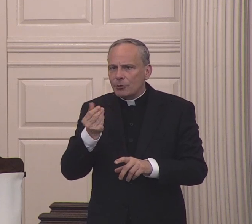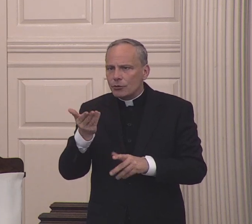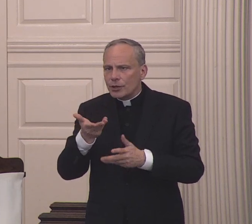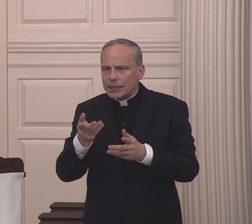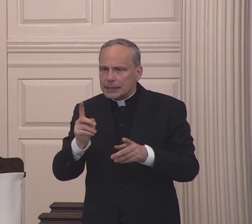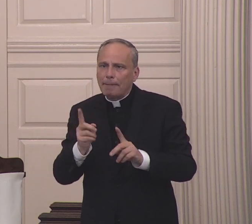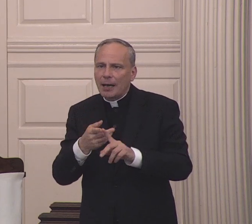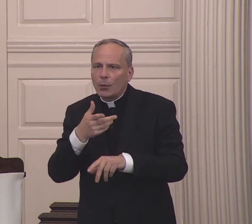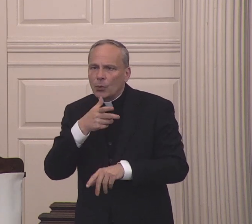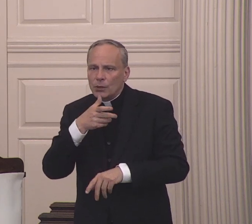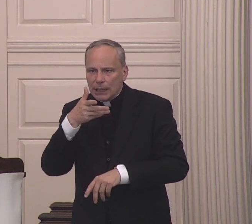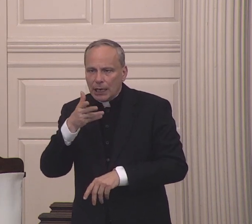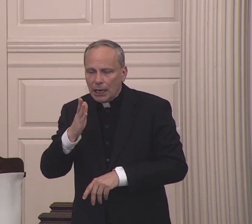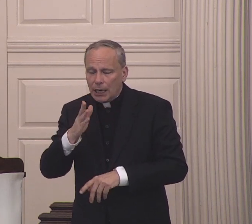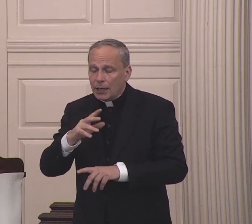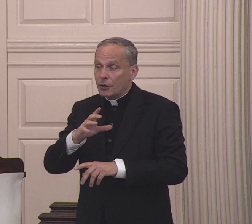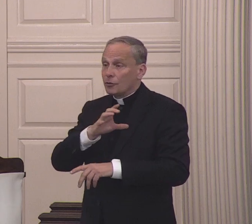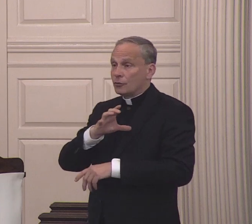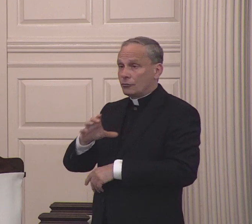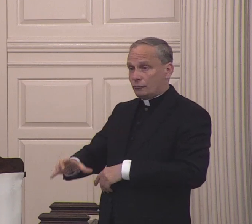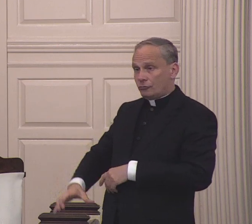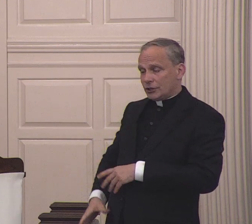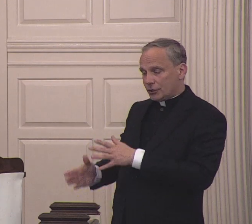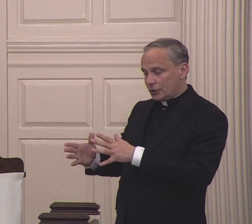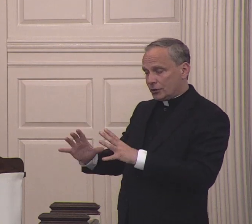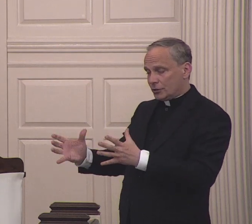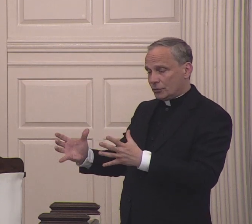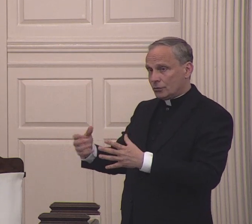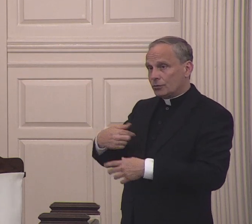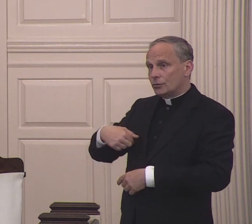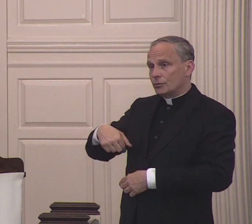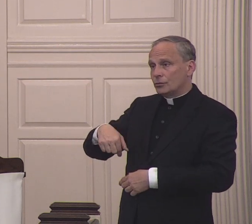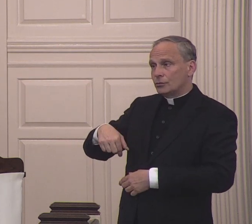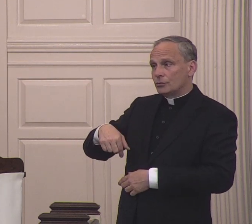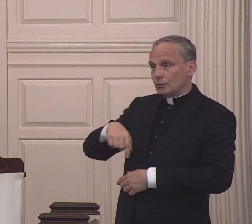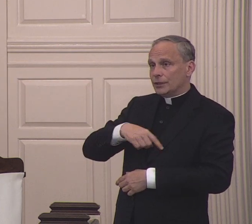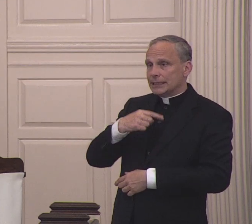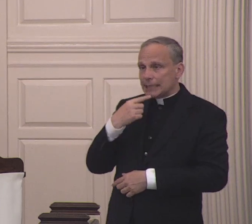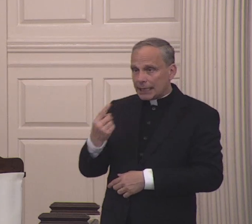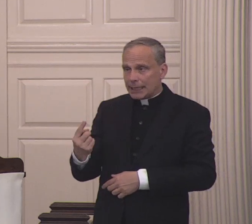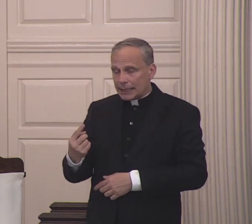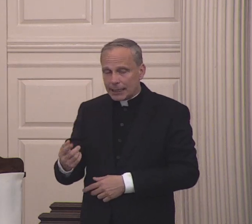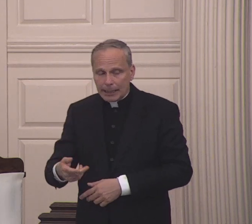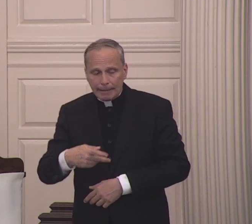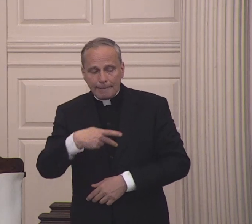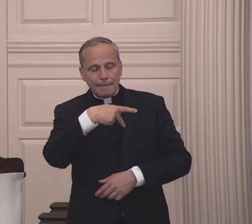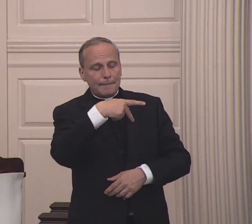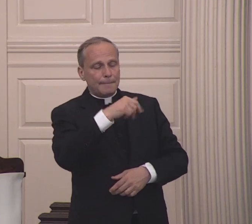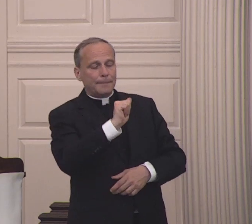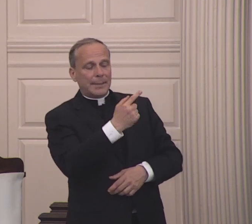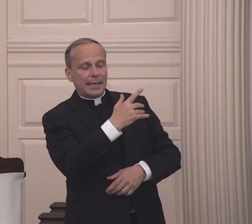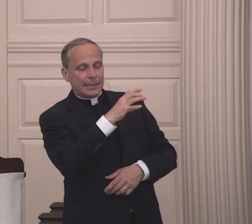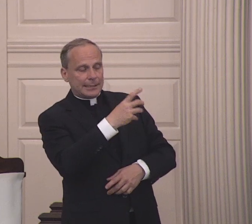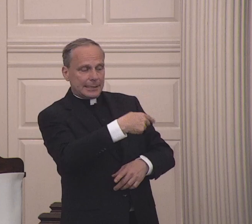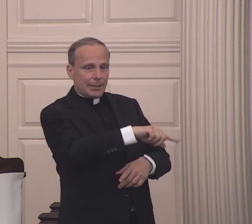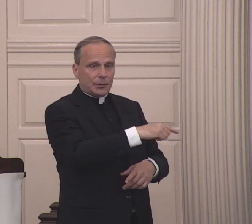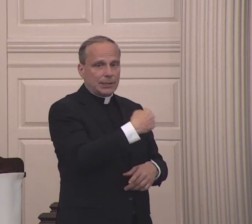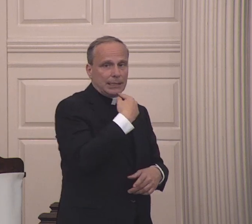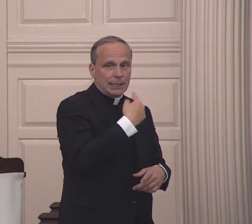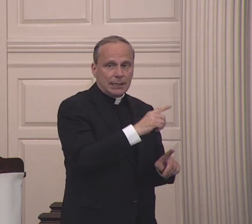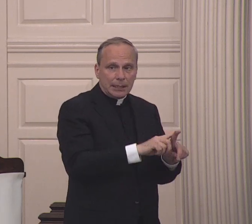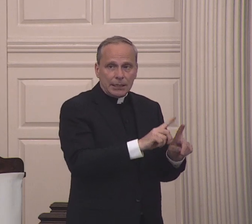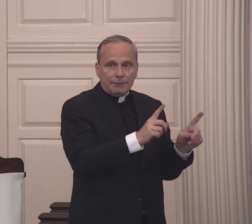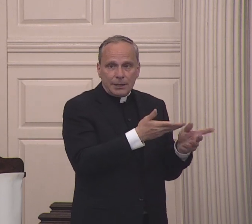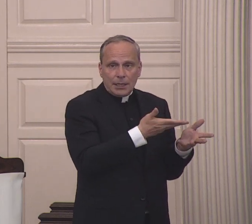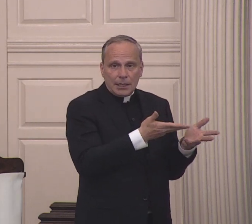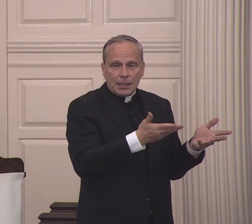about God. Christians, the pagans will say something about God also. At home, we